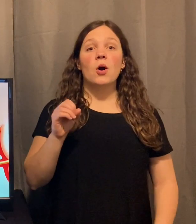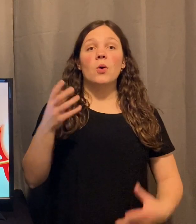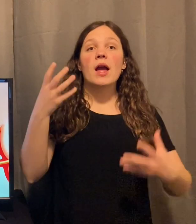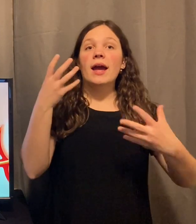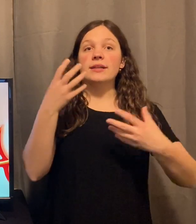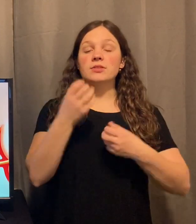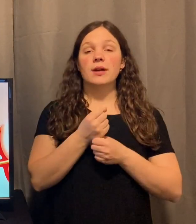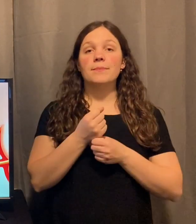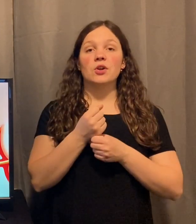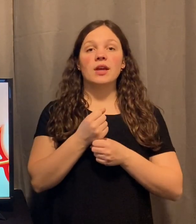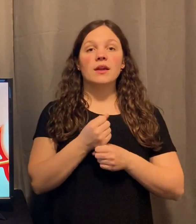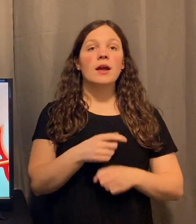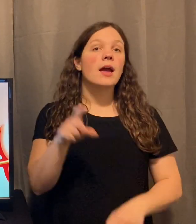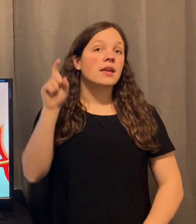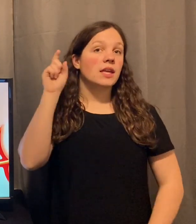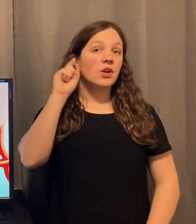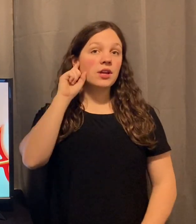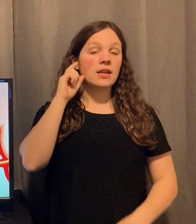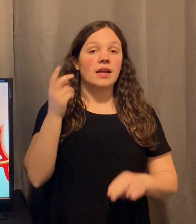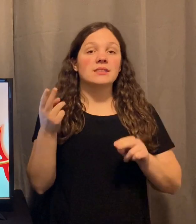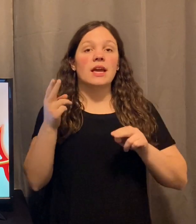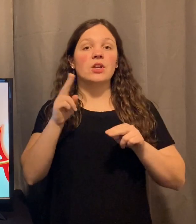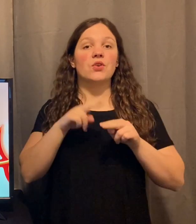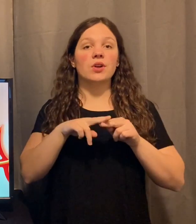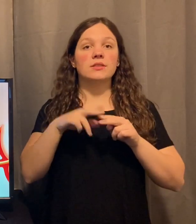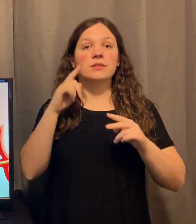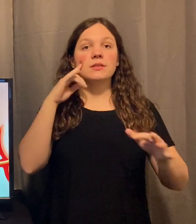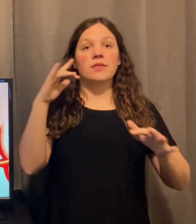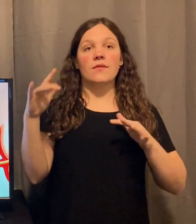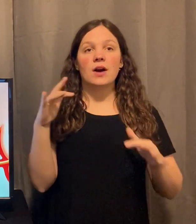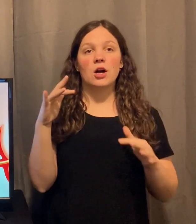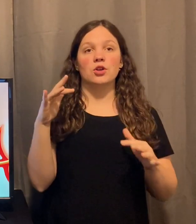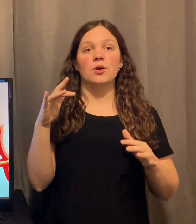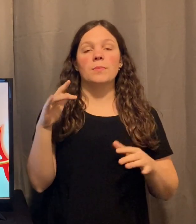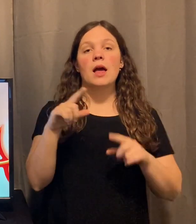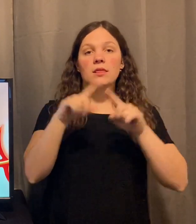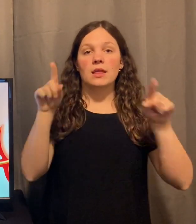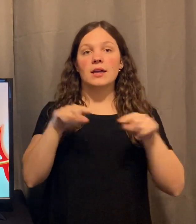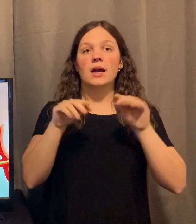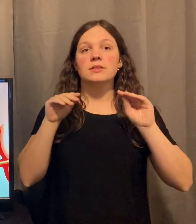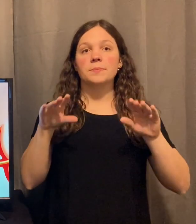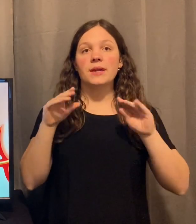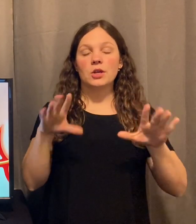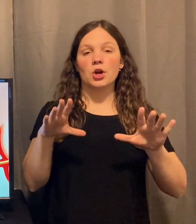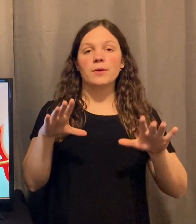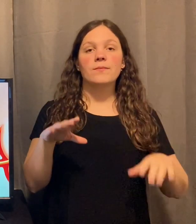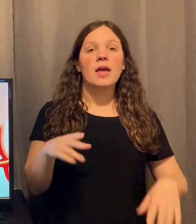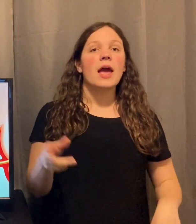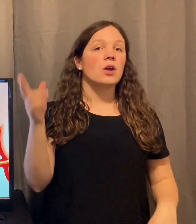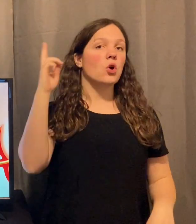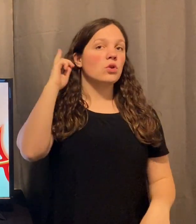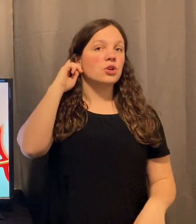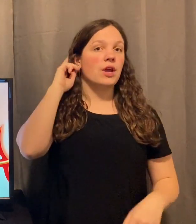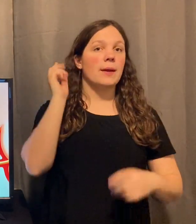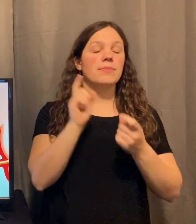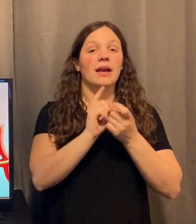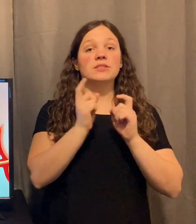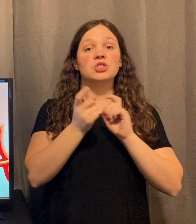So, in summary, hearing aids increase the volume like a speaker, and cochlear implants